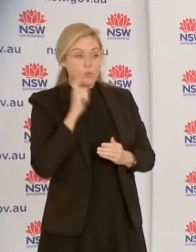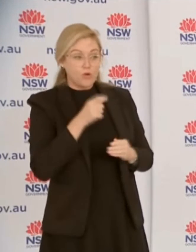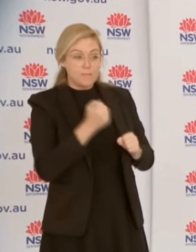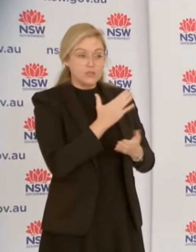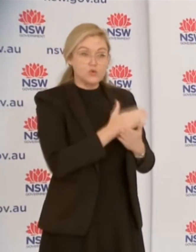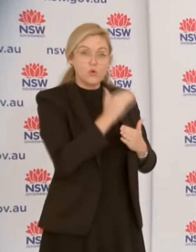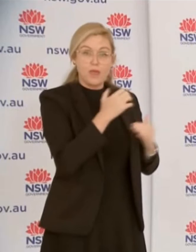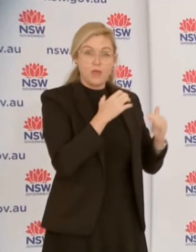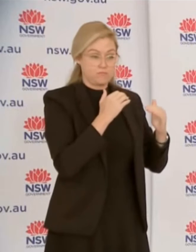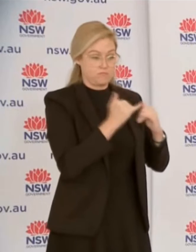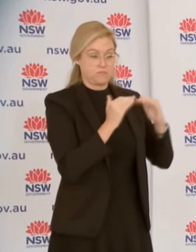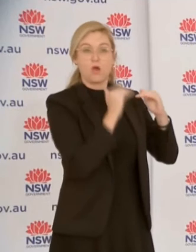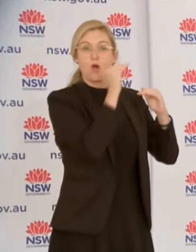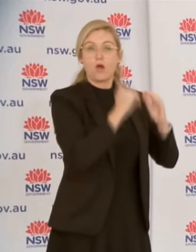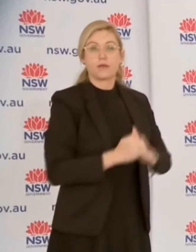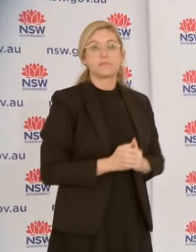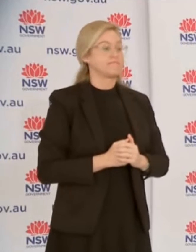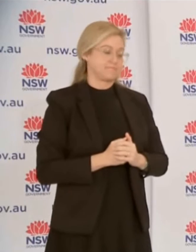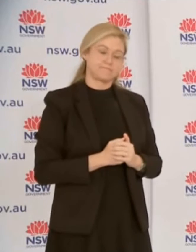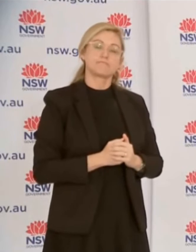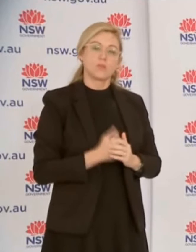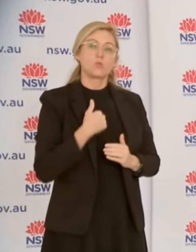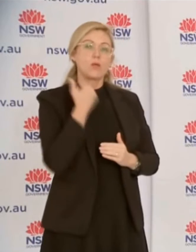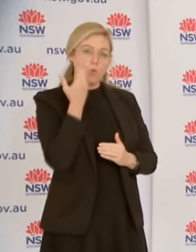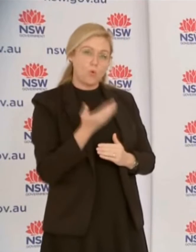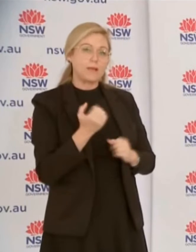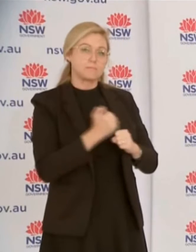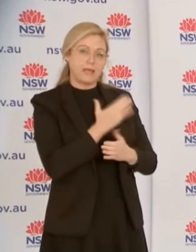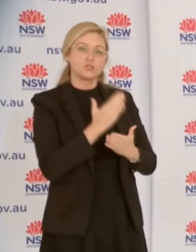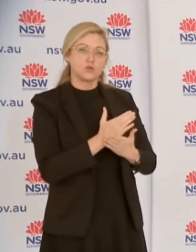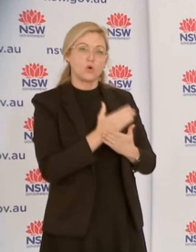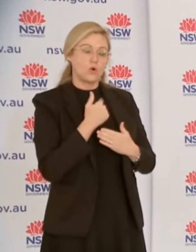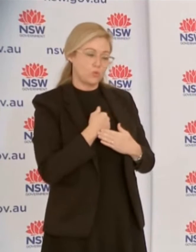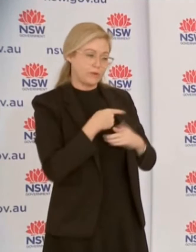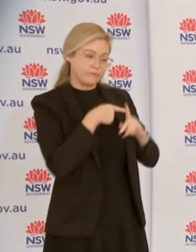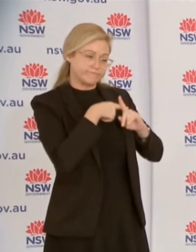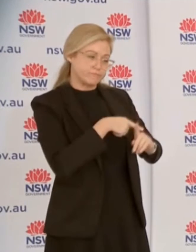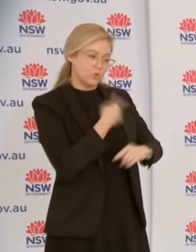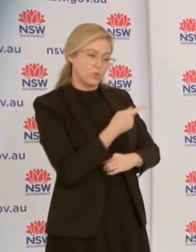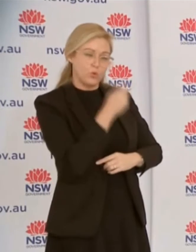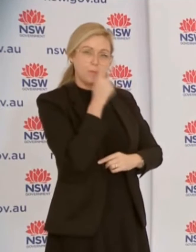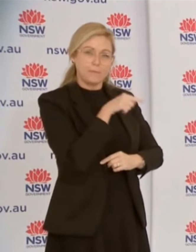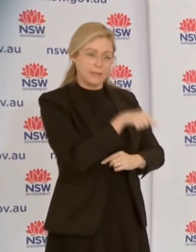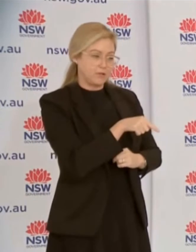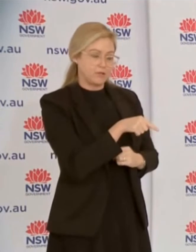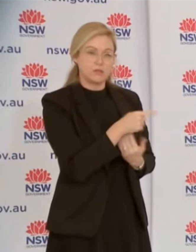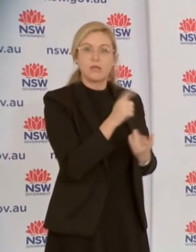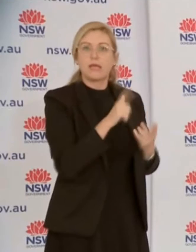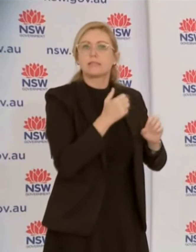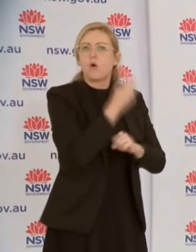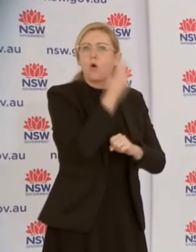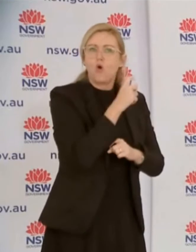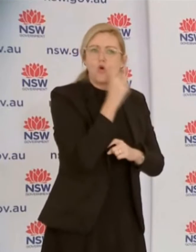those vulnerable communities the most. And when any of us see any person over the age of 70 in particular who isn't vaccinated, that is a huge